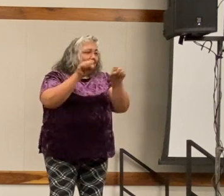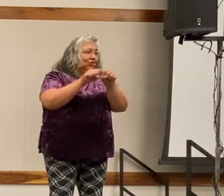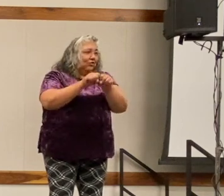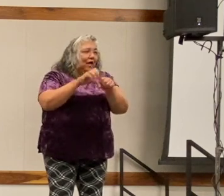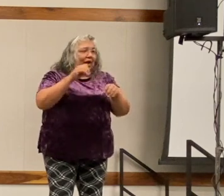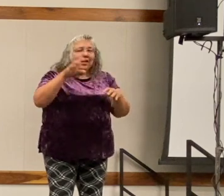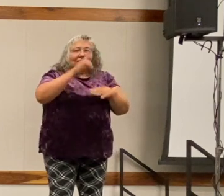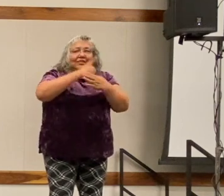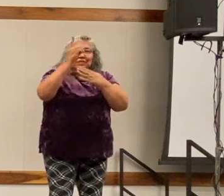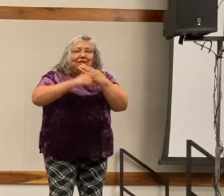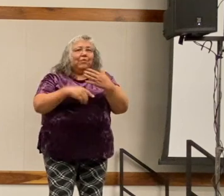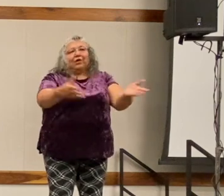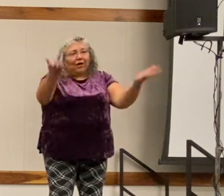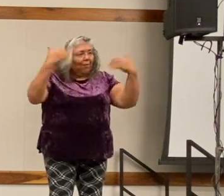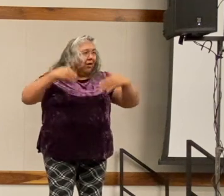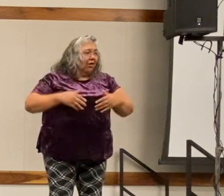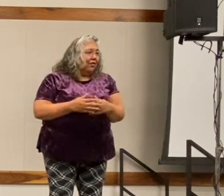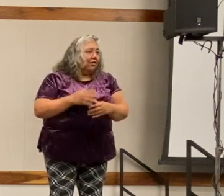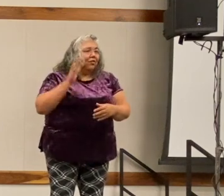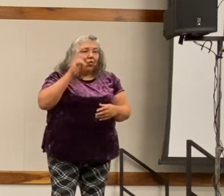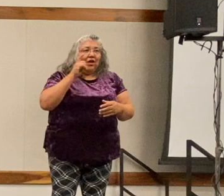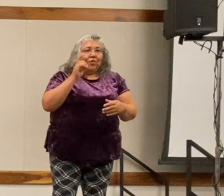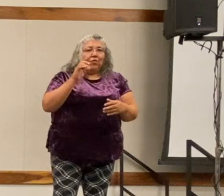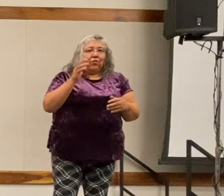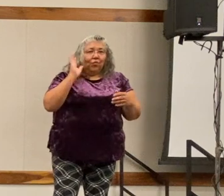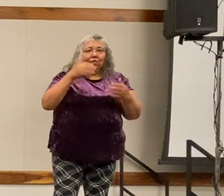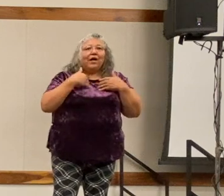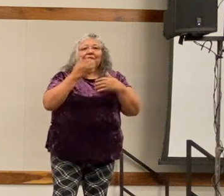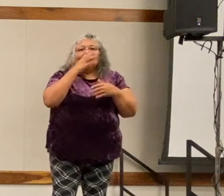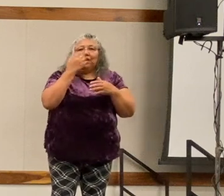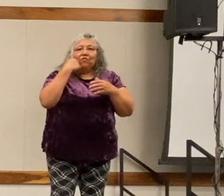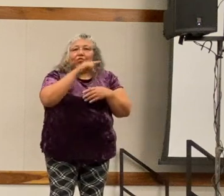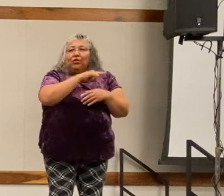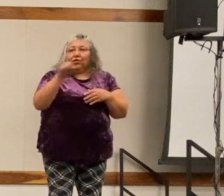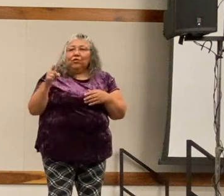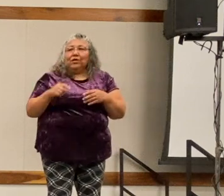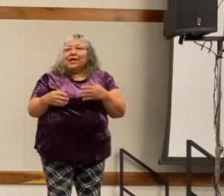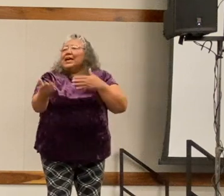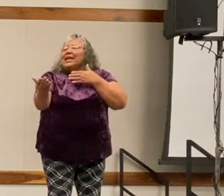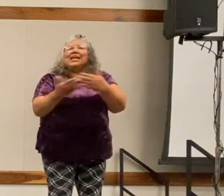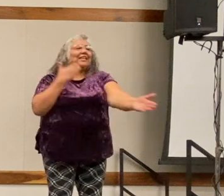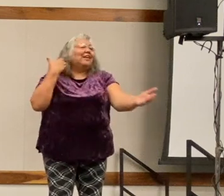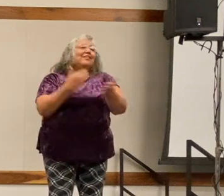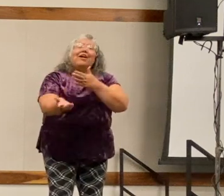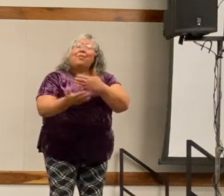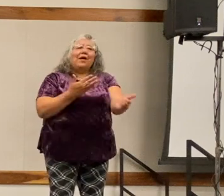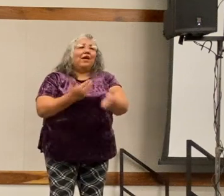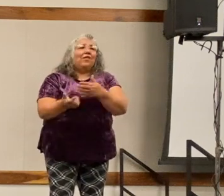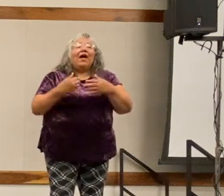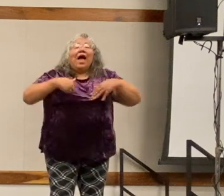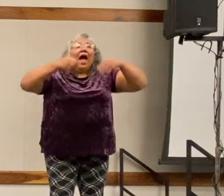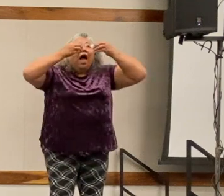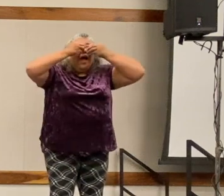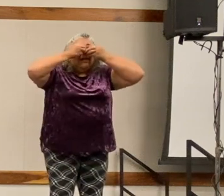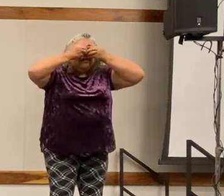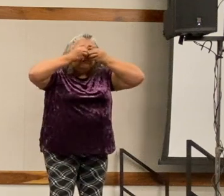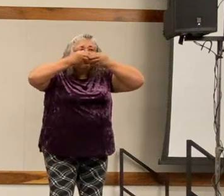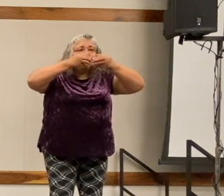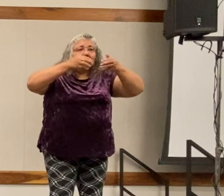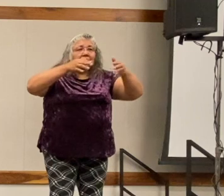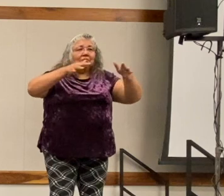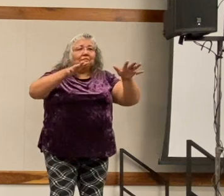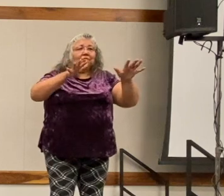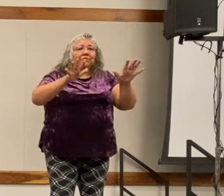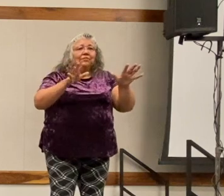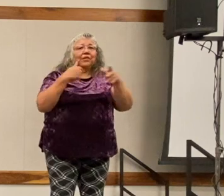December outside, come on in. We're going to have the heat on for you. Right? It does not matter. I do not care.